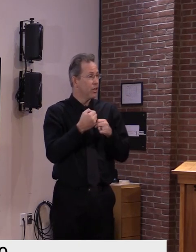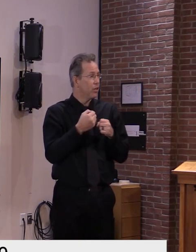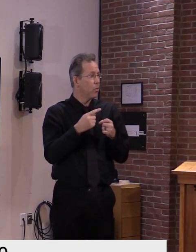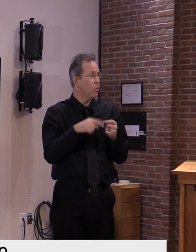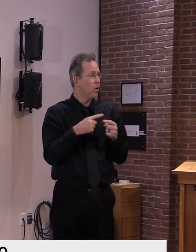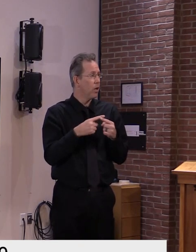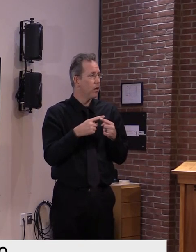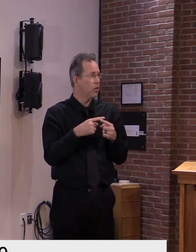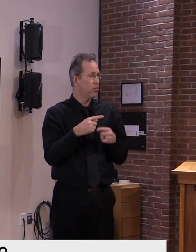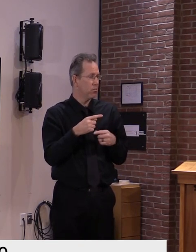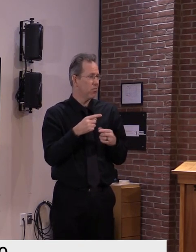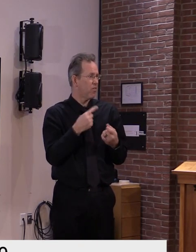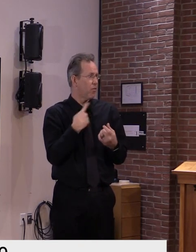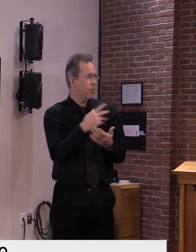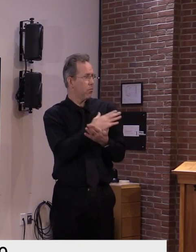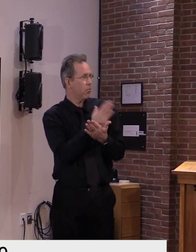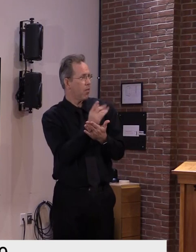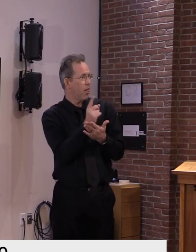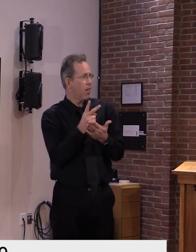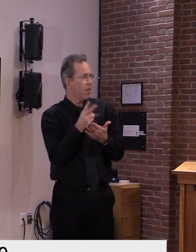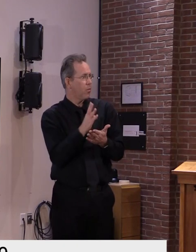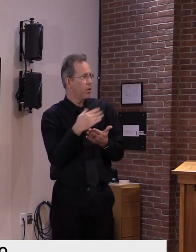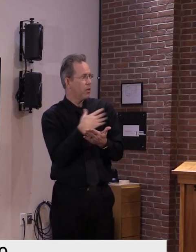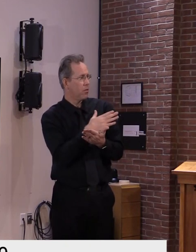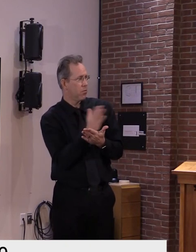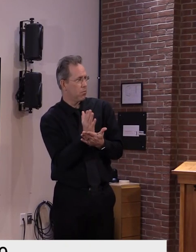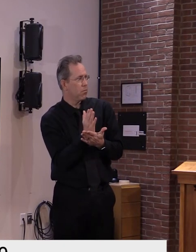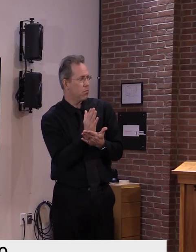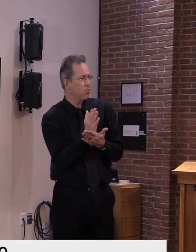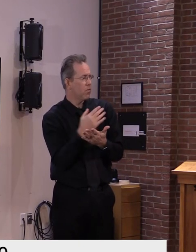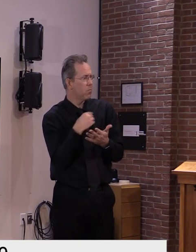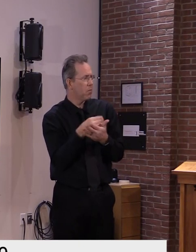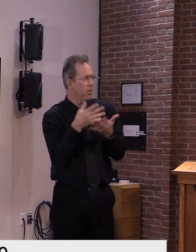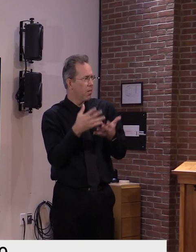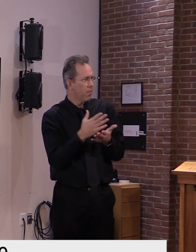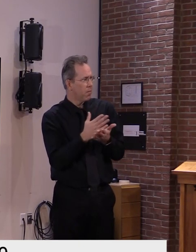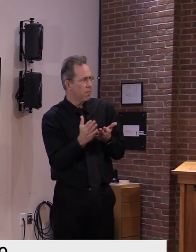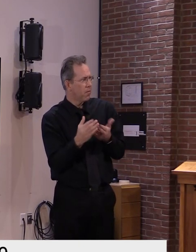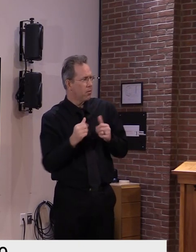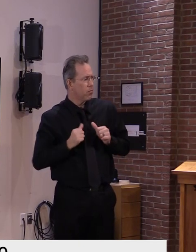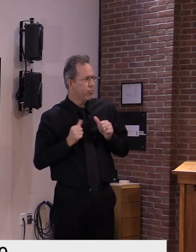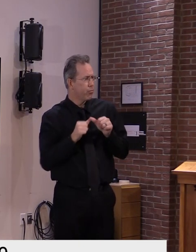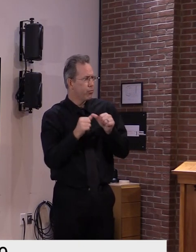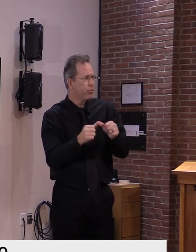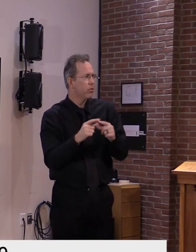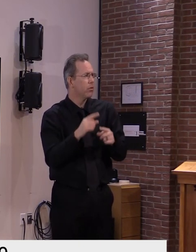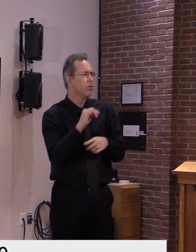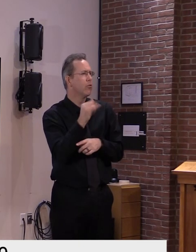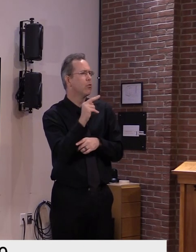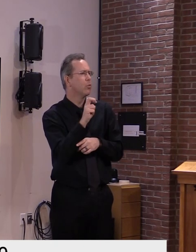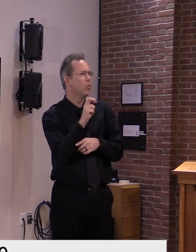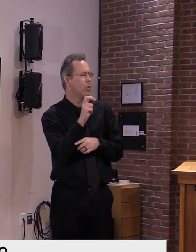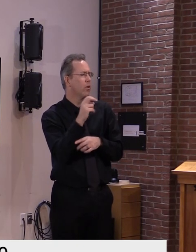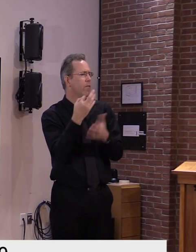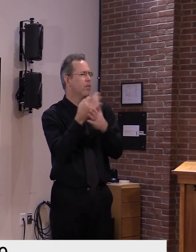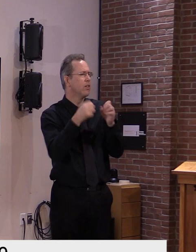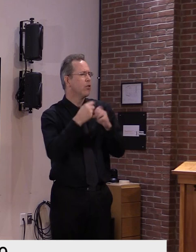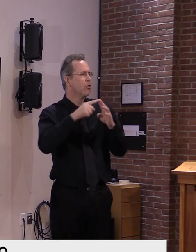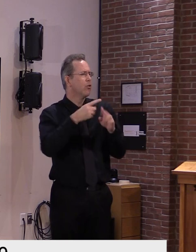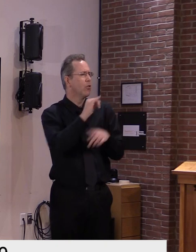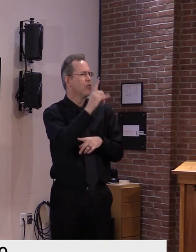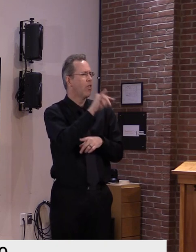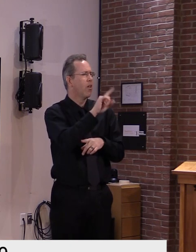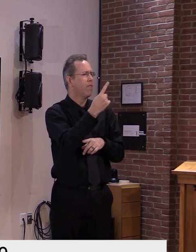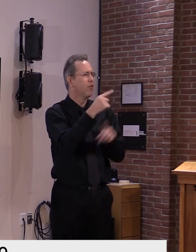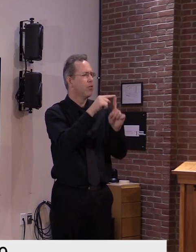the resources to get through to the end of June of 21. So we're not in dire straits